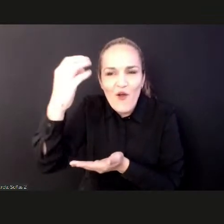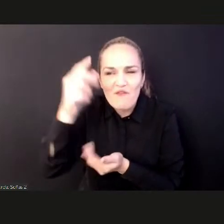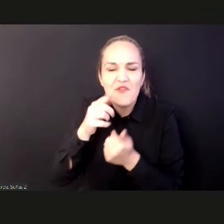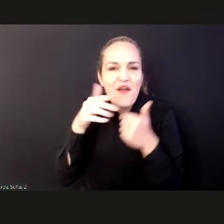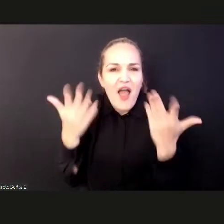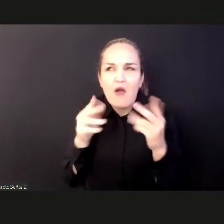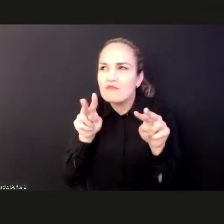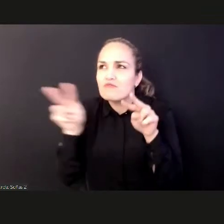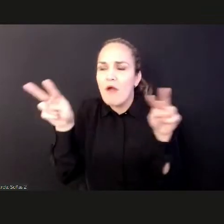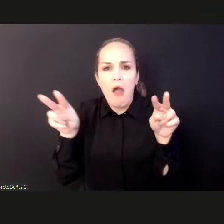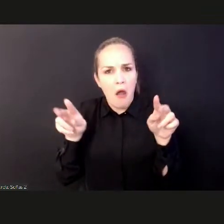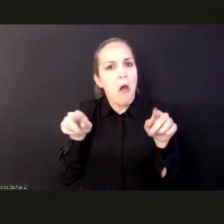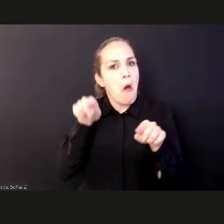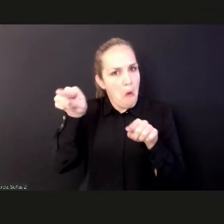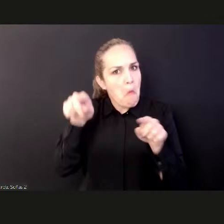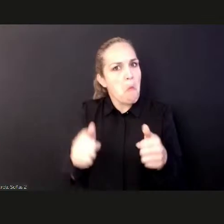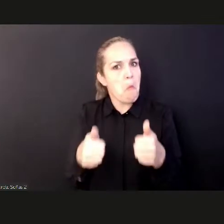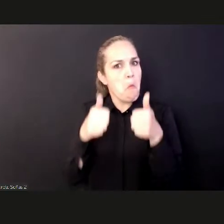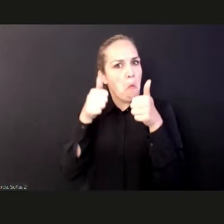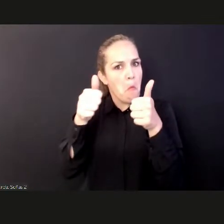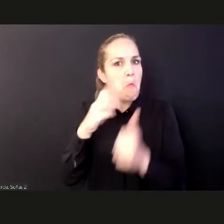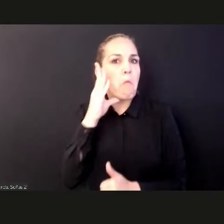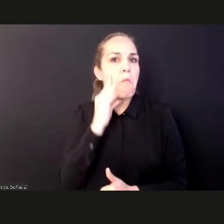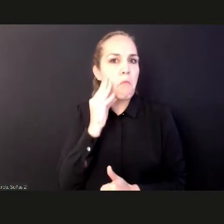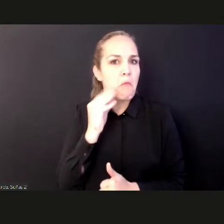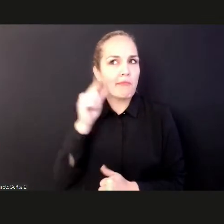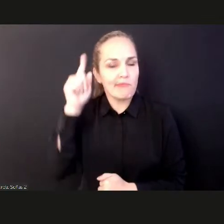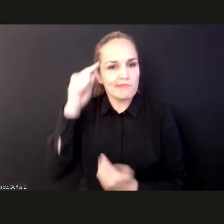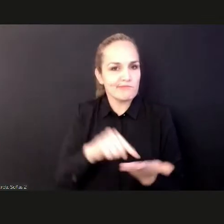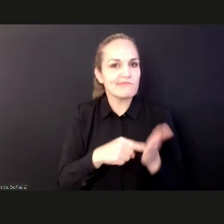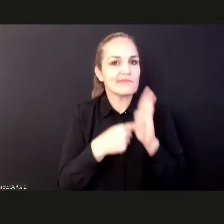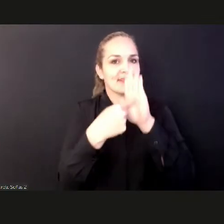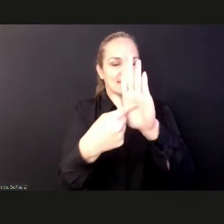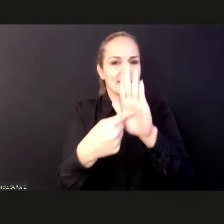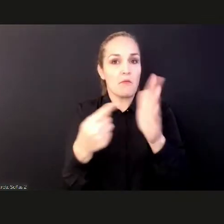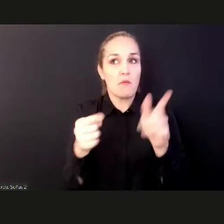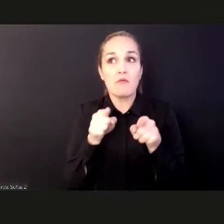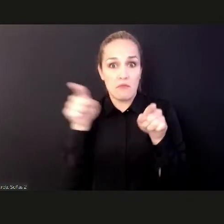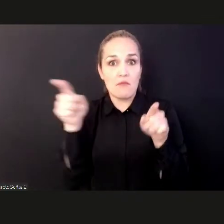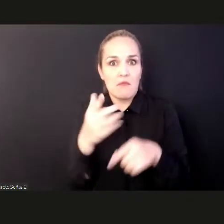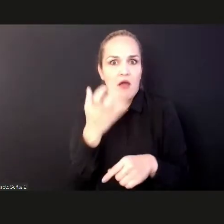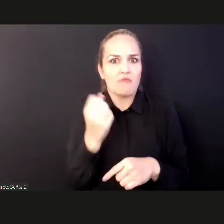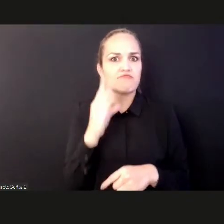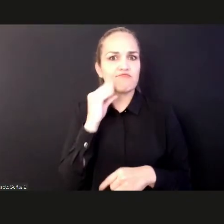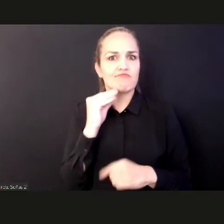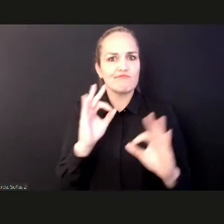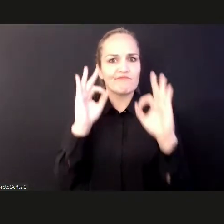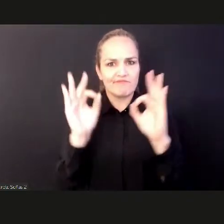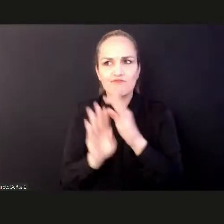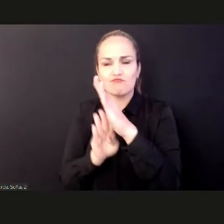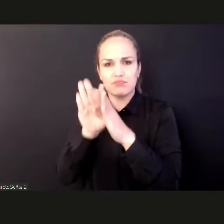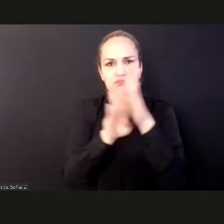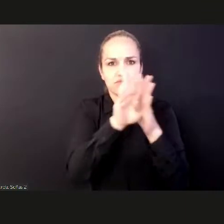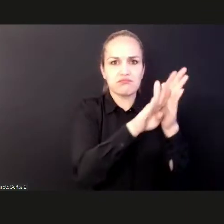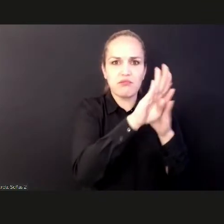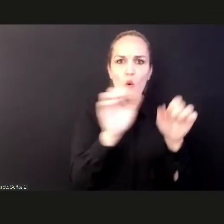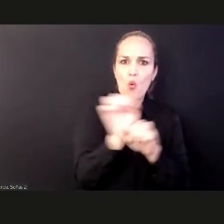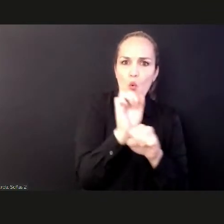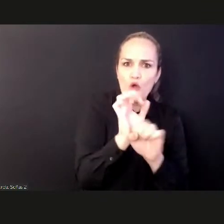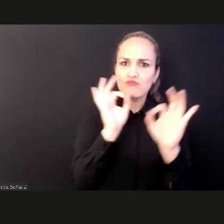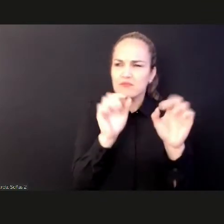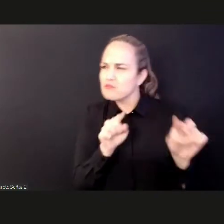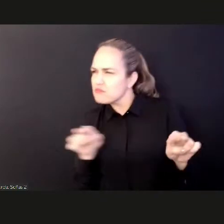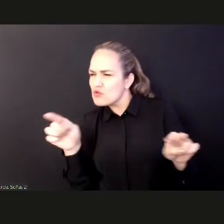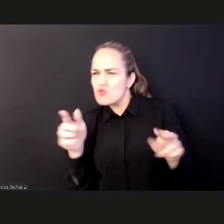and tourism and helped safeguard jobs in the wake of the pandemic. The European Union has led the way,